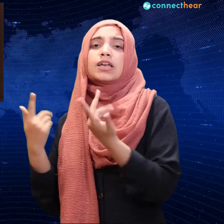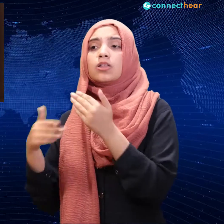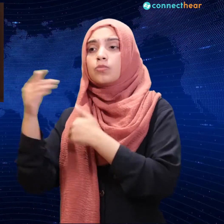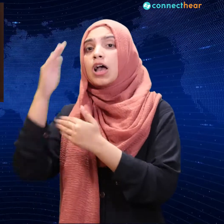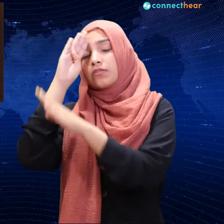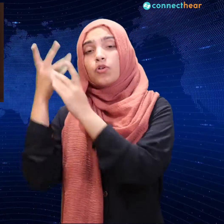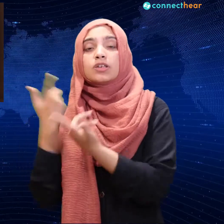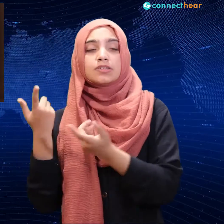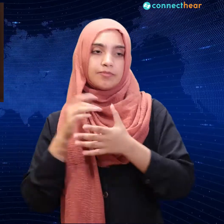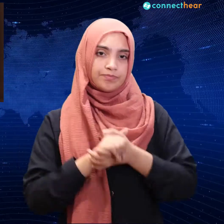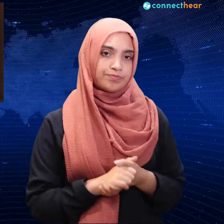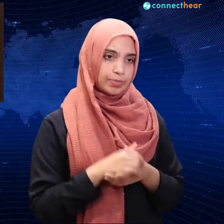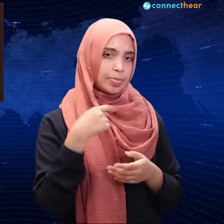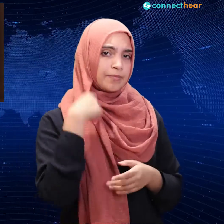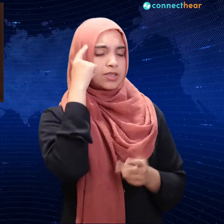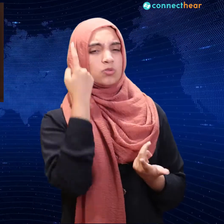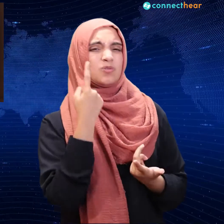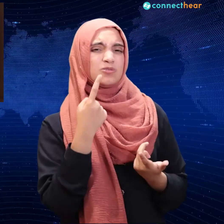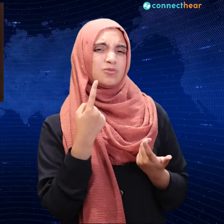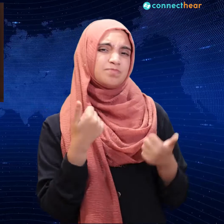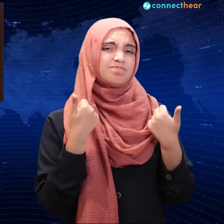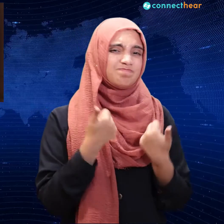Unfortunately, you know, our relationship during this whole,